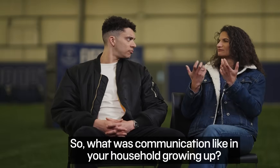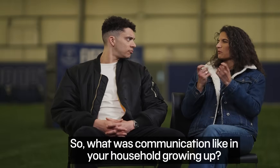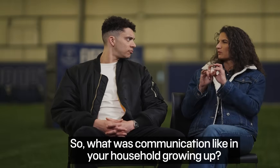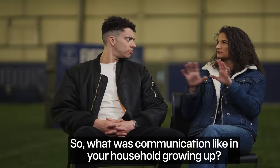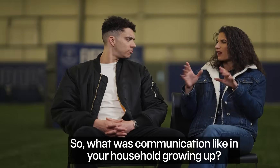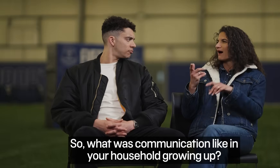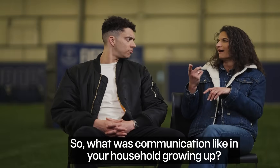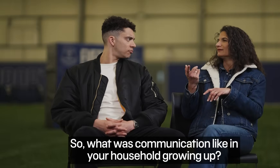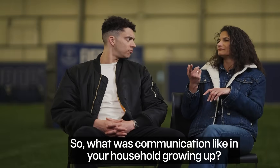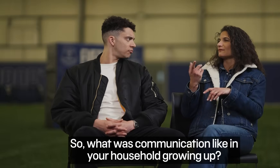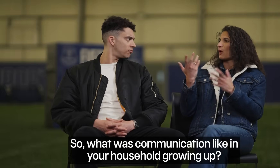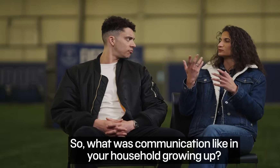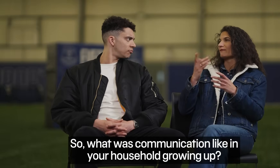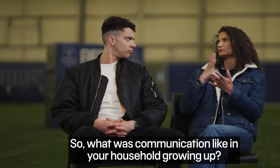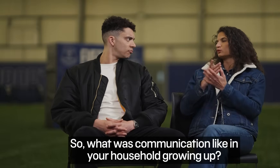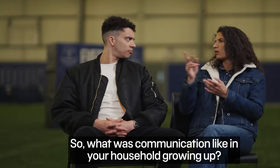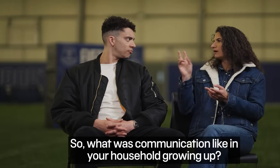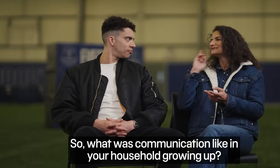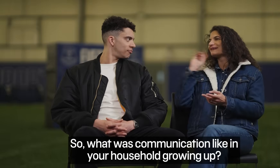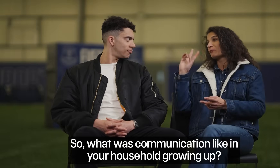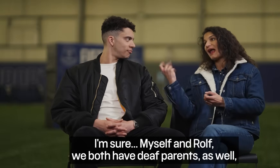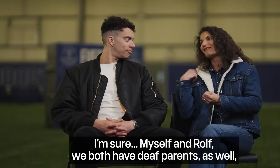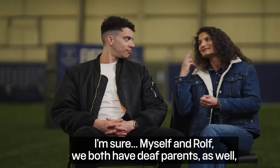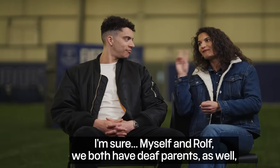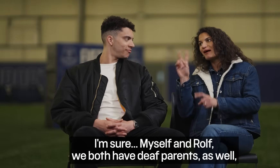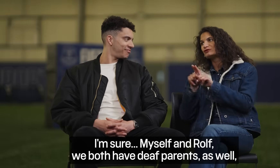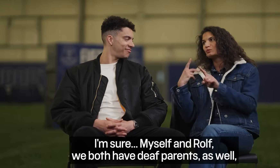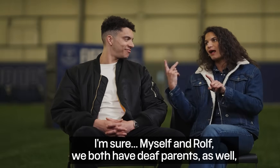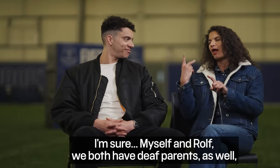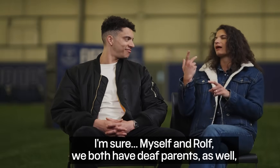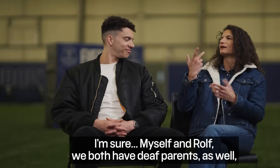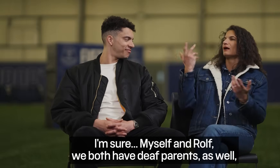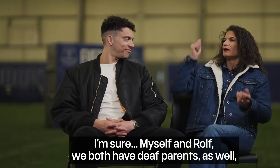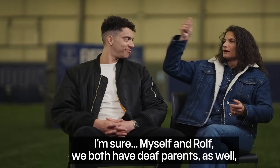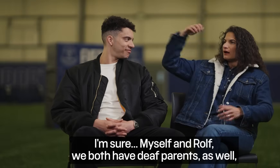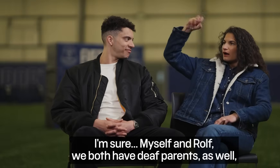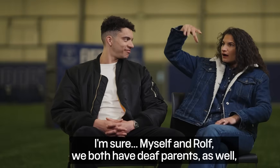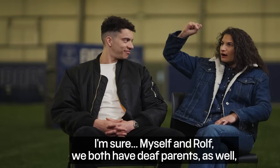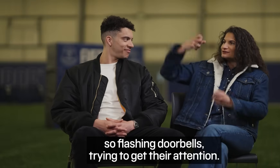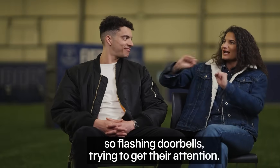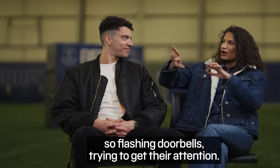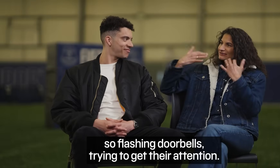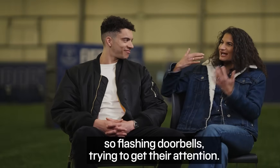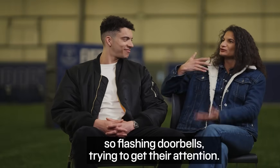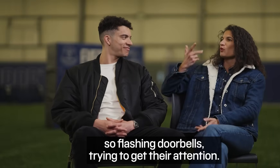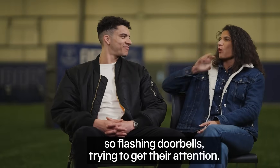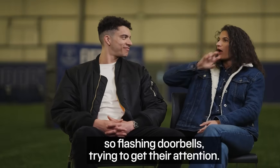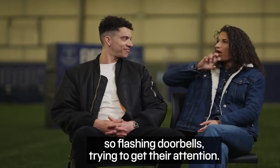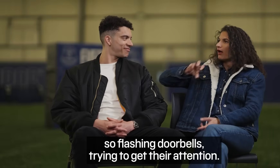So what was communication like in your household growing up? I'm sure, I mean, myself and Rolf, we both have deaf parents as well. So like flashing doorbells, trying